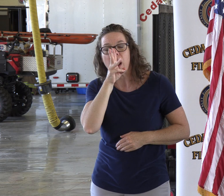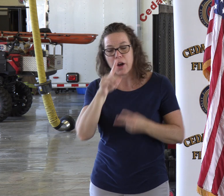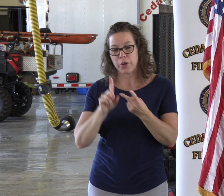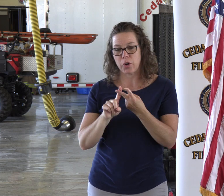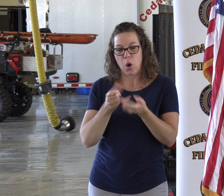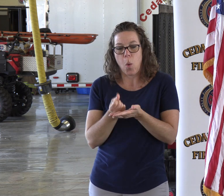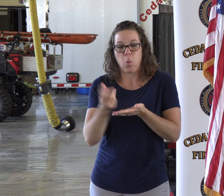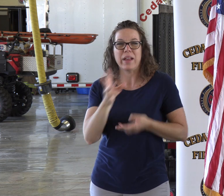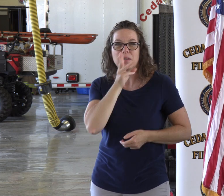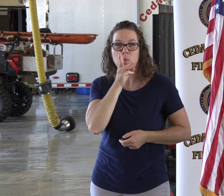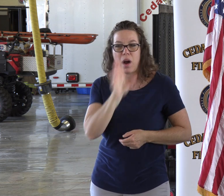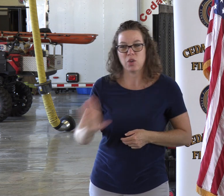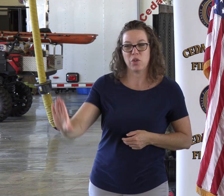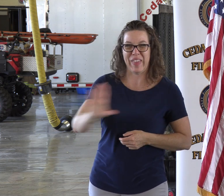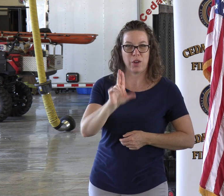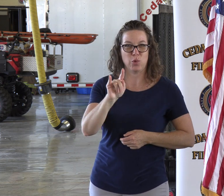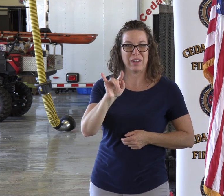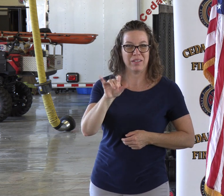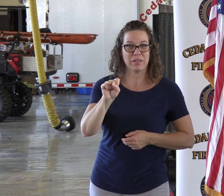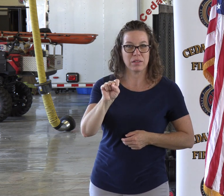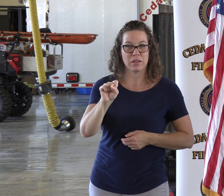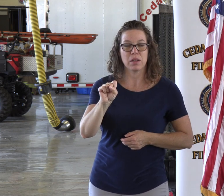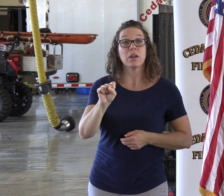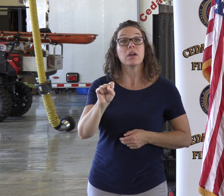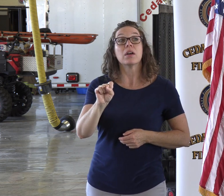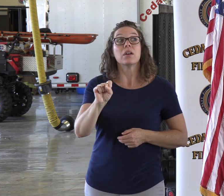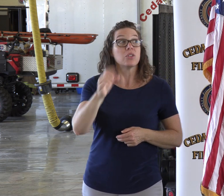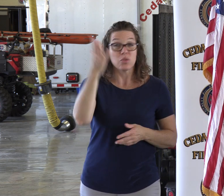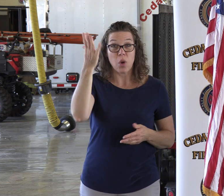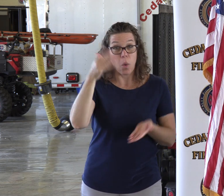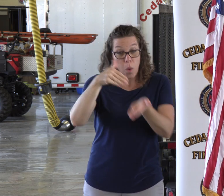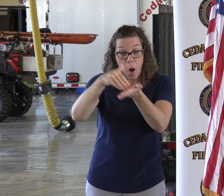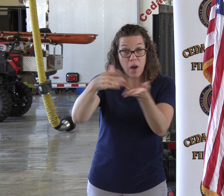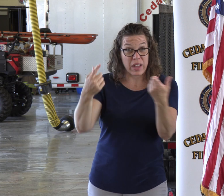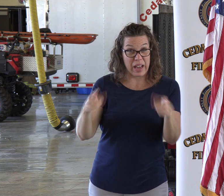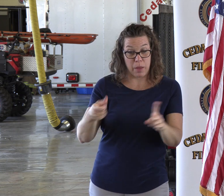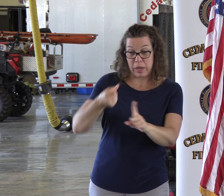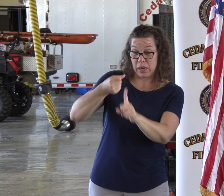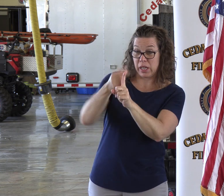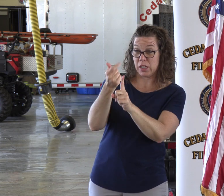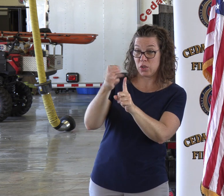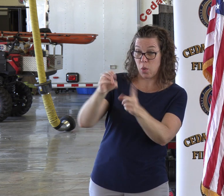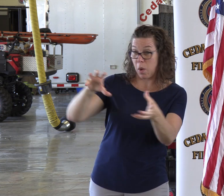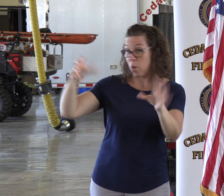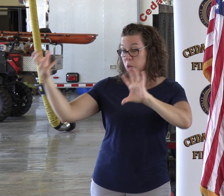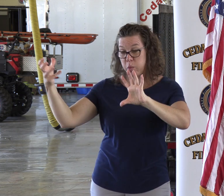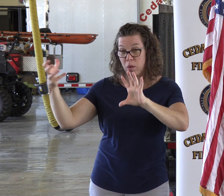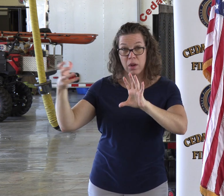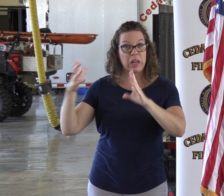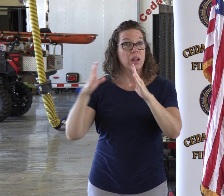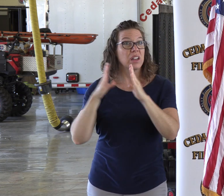wastewater utilities. So often we find in situations such as this, cities